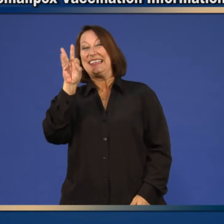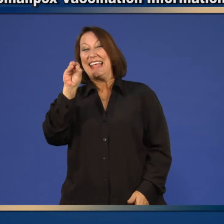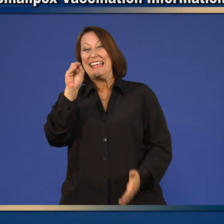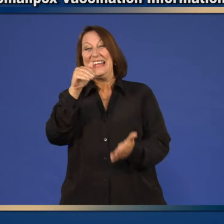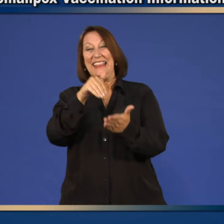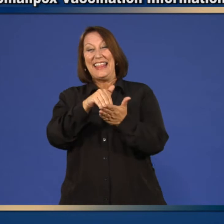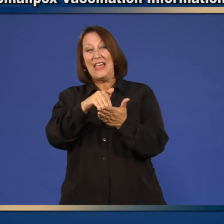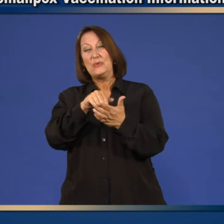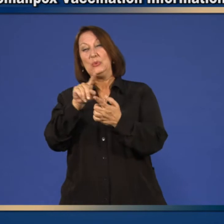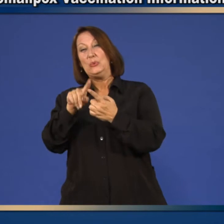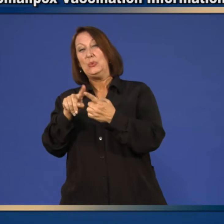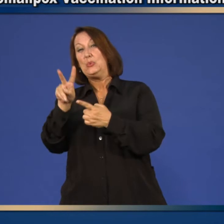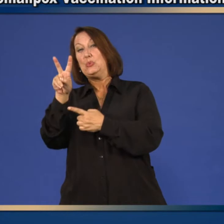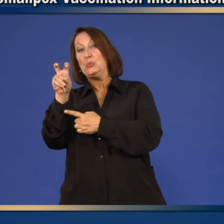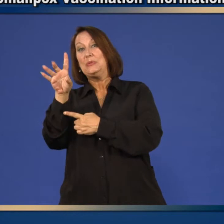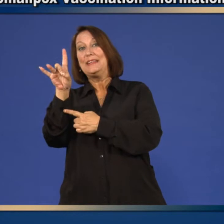to